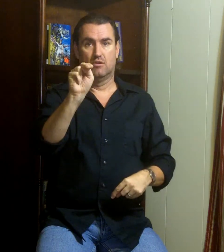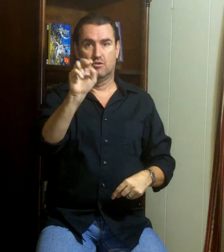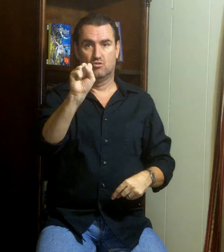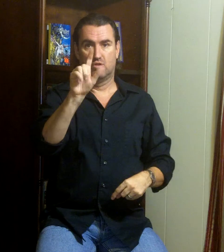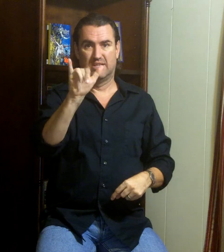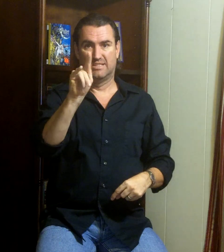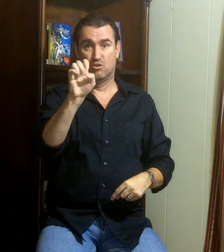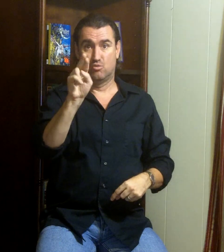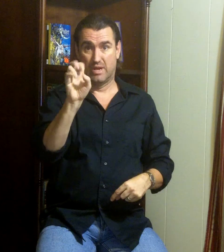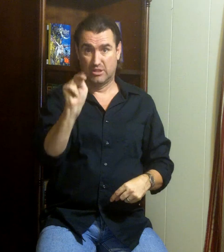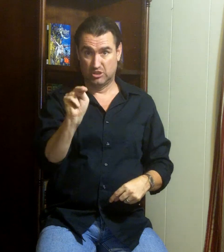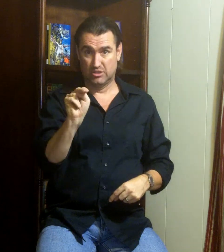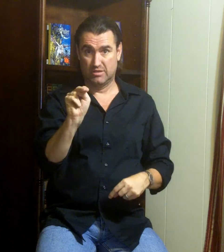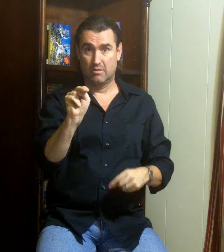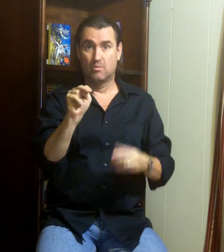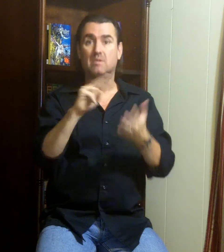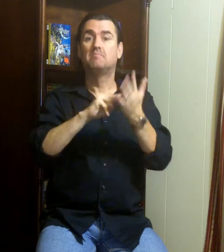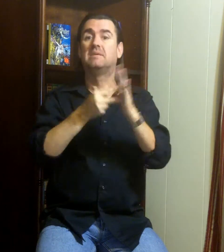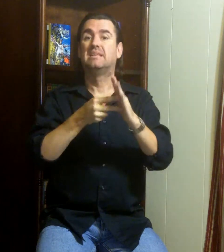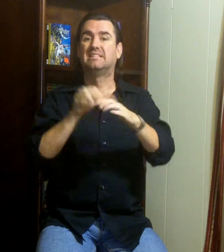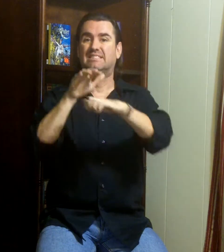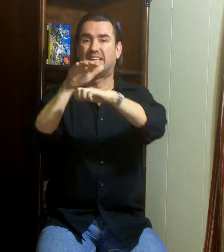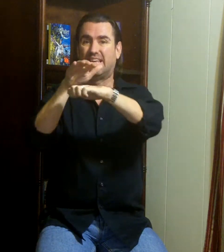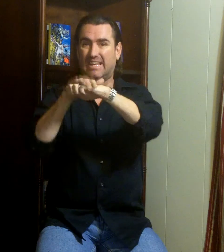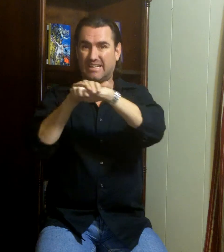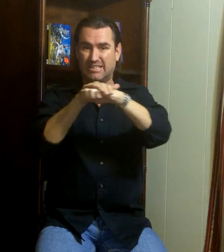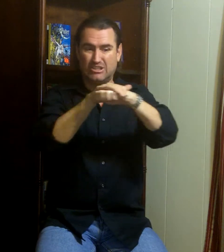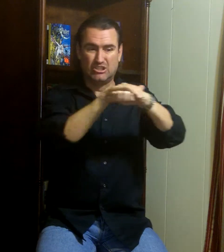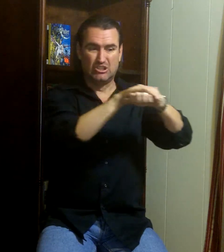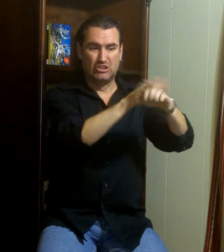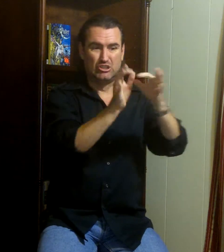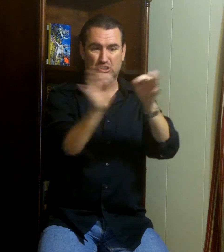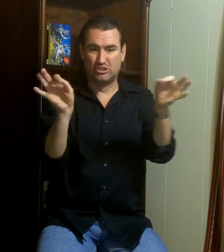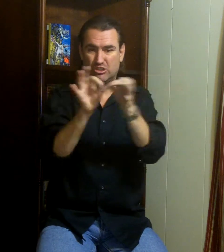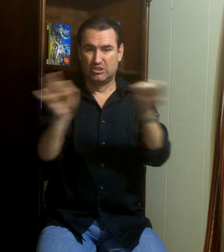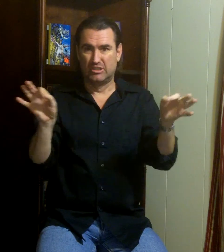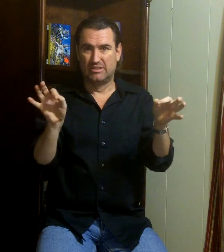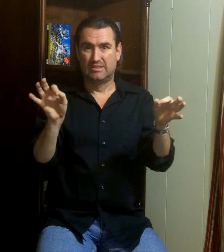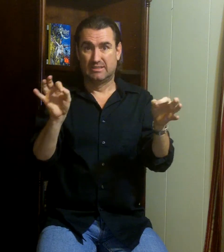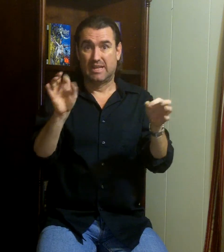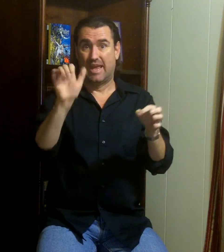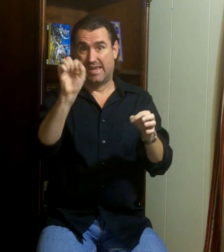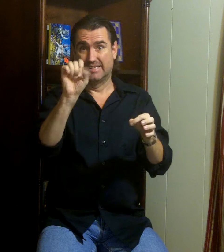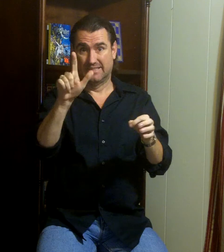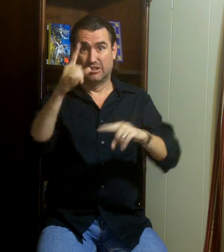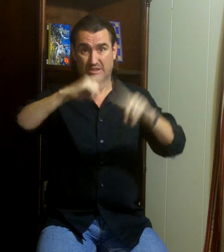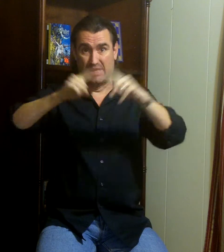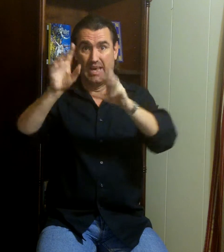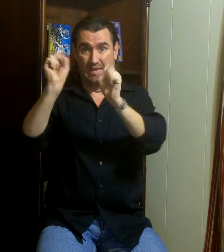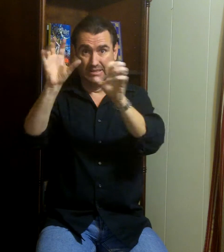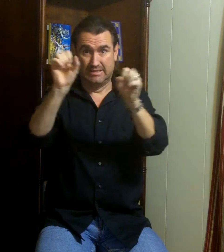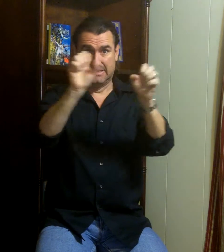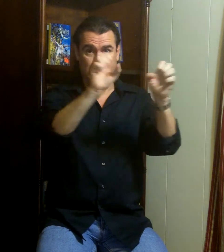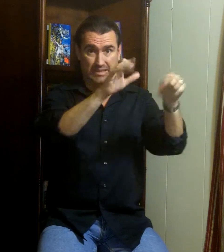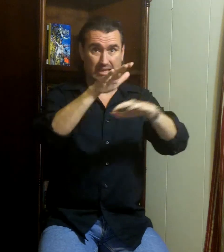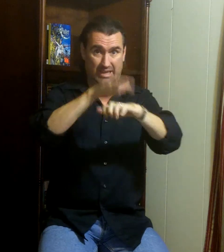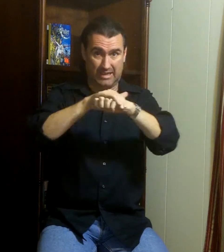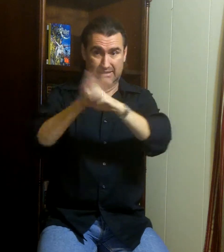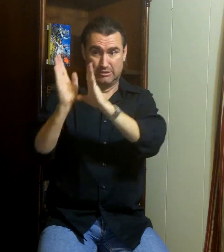ASL signs to do that. And so they'll tell you if they see that you look like a PSE signer. They'll